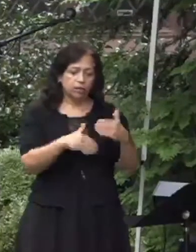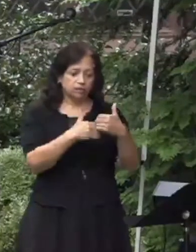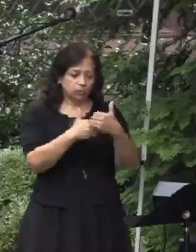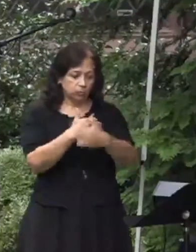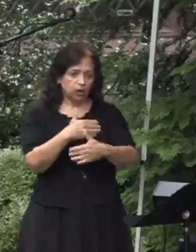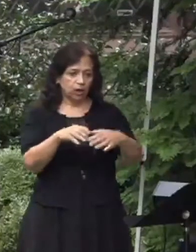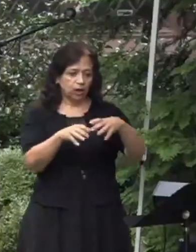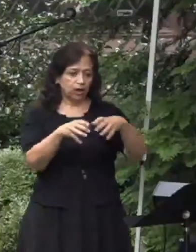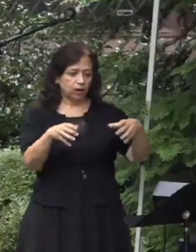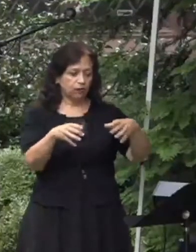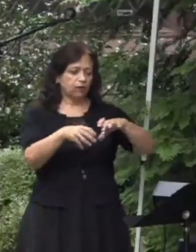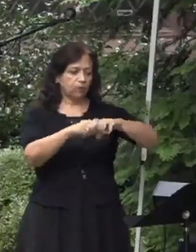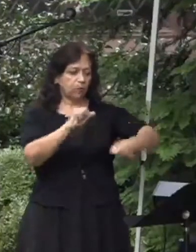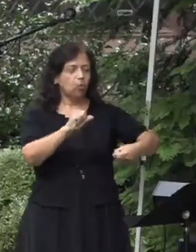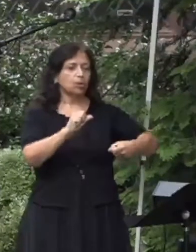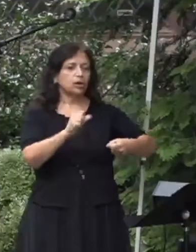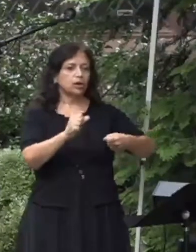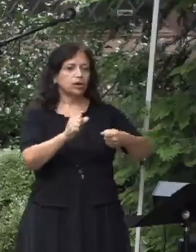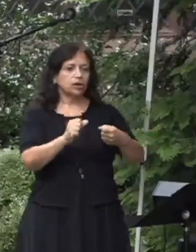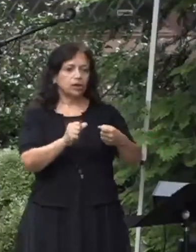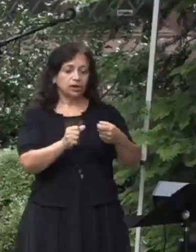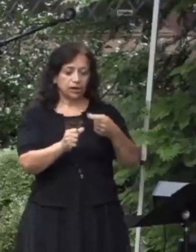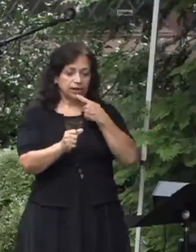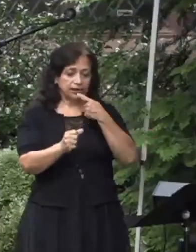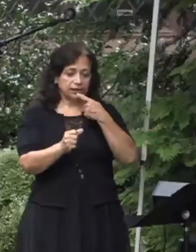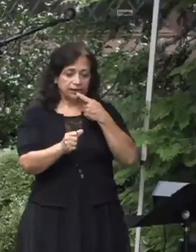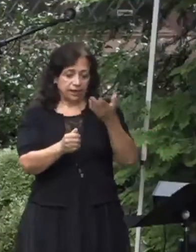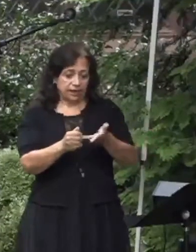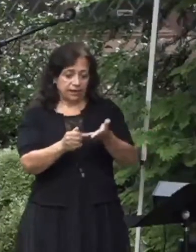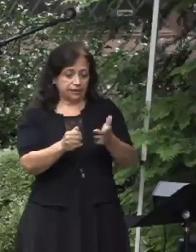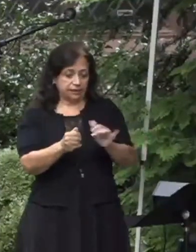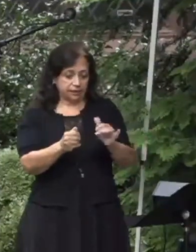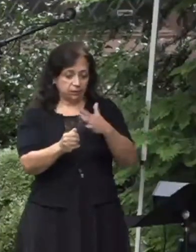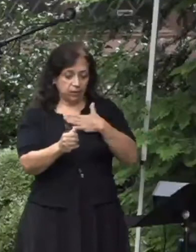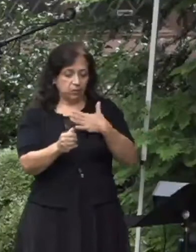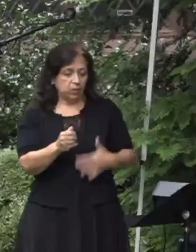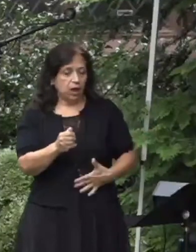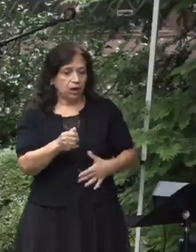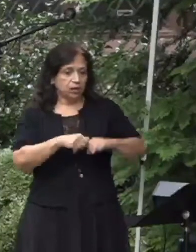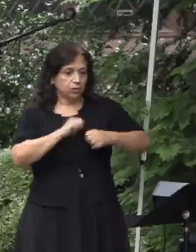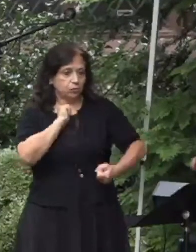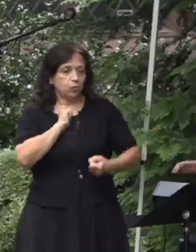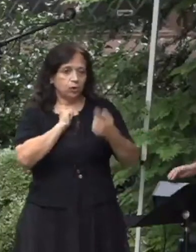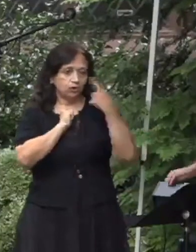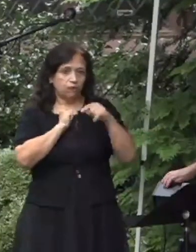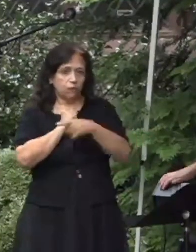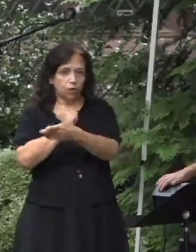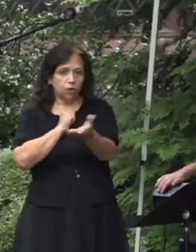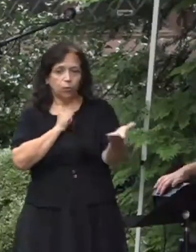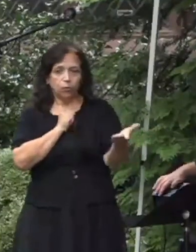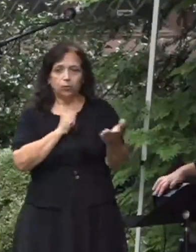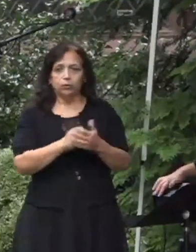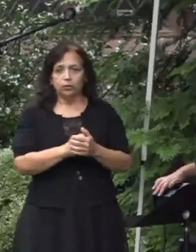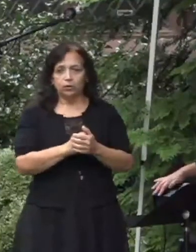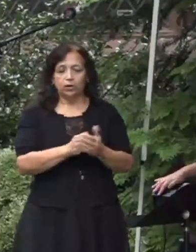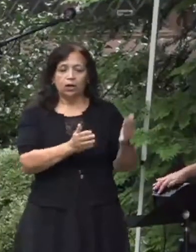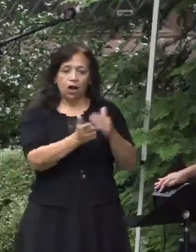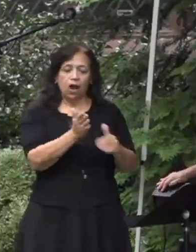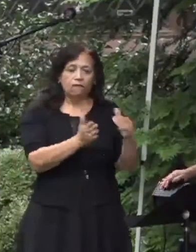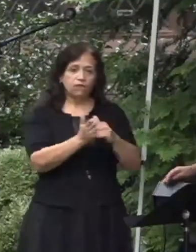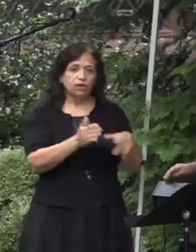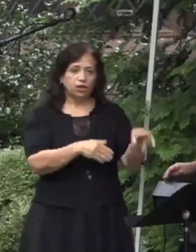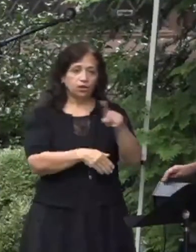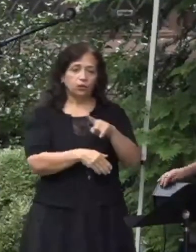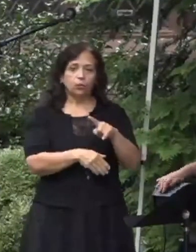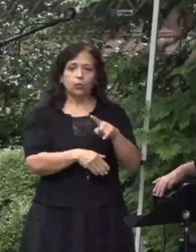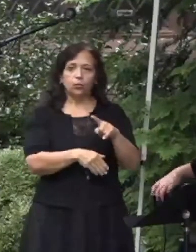and broke it and said, "This is my body, broken for you. As often as